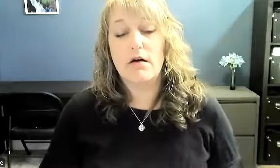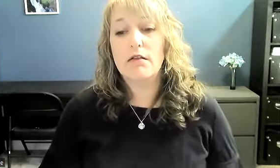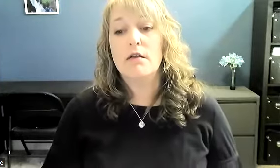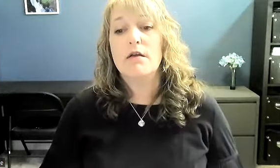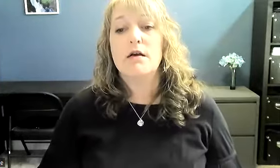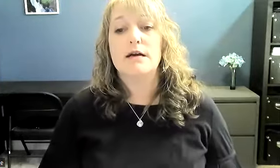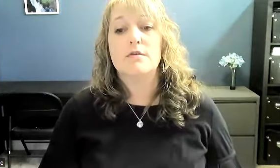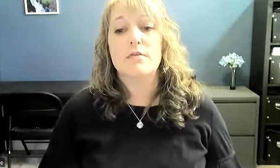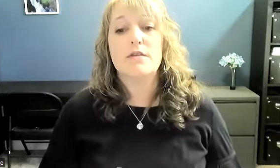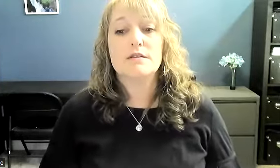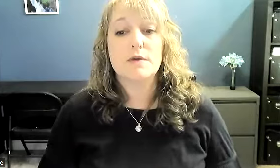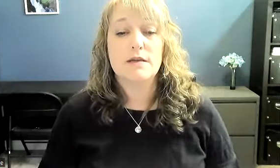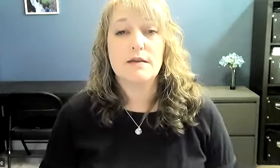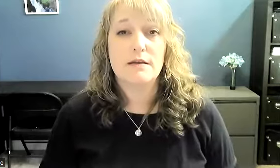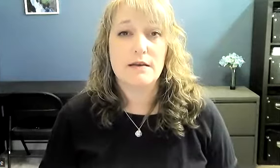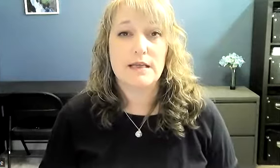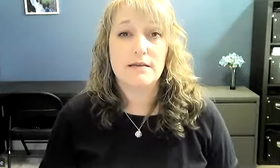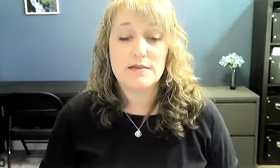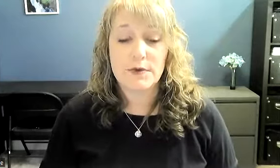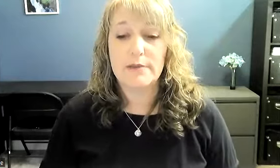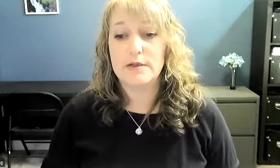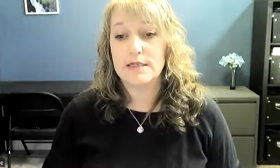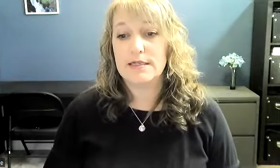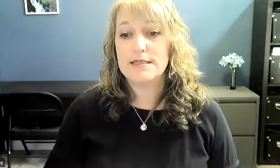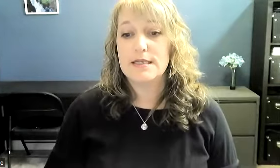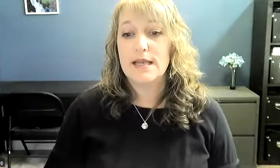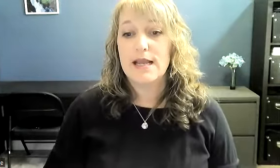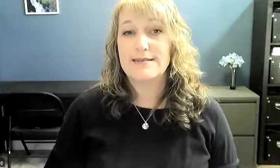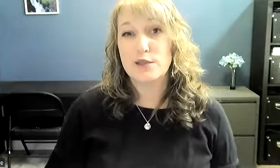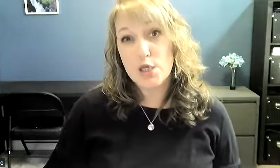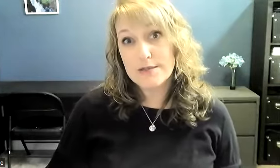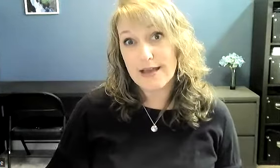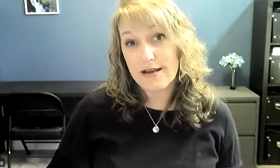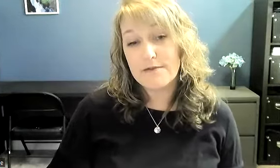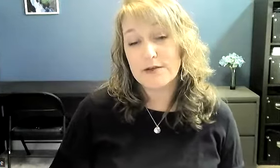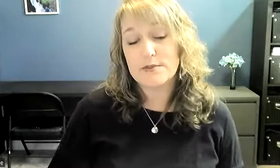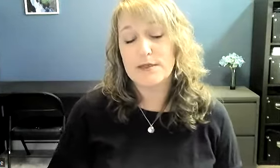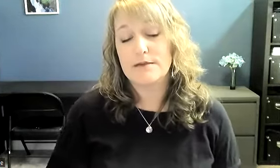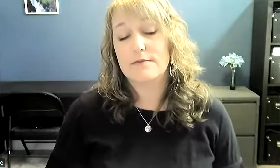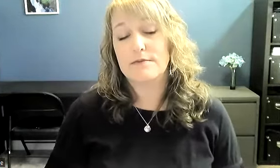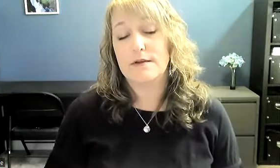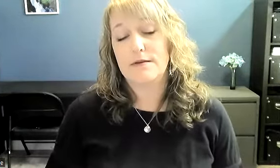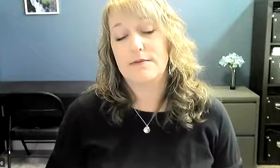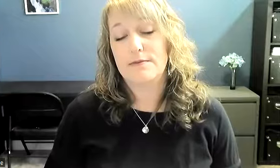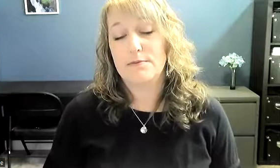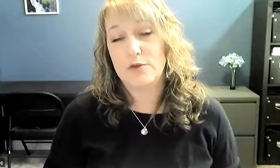all. This one in this vocabulary list is a loan sign, finger spelled, borrowed from